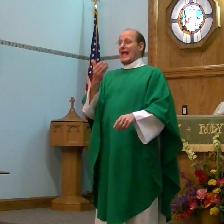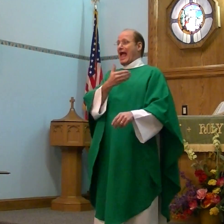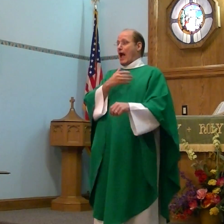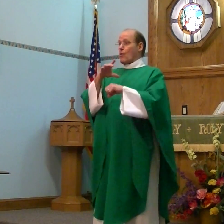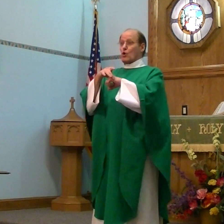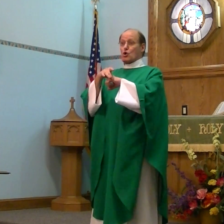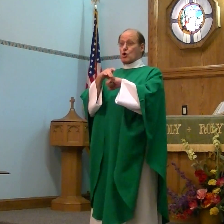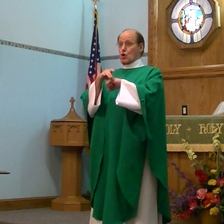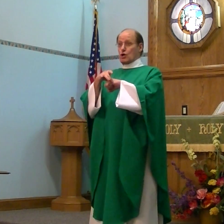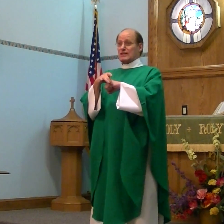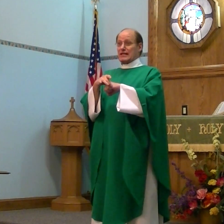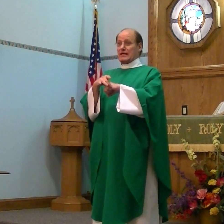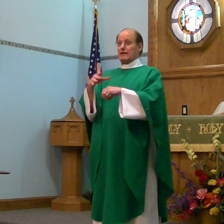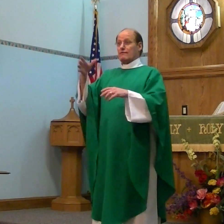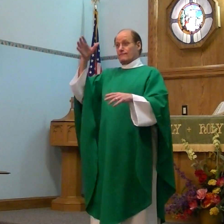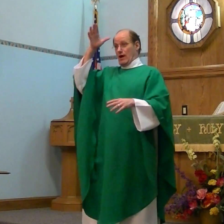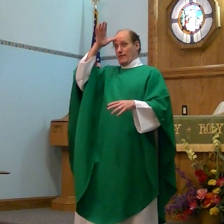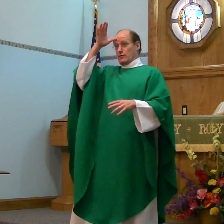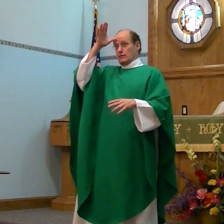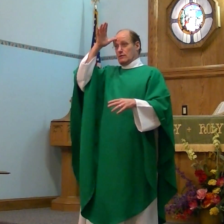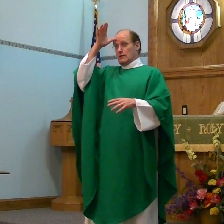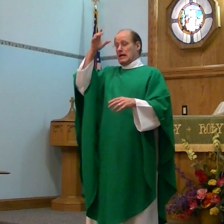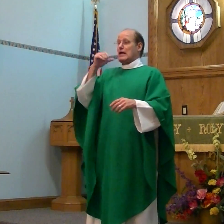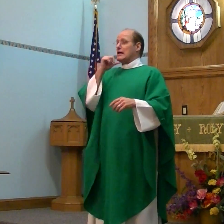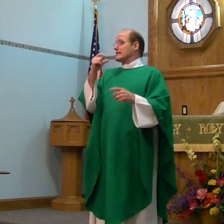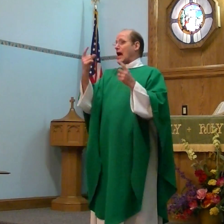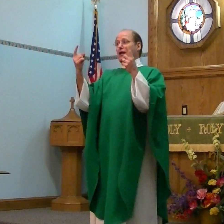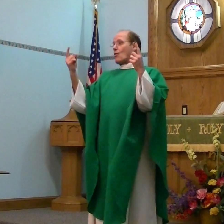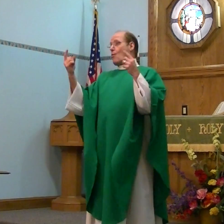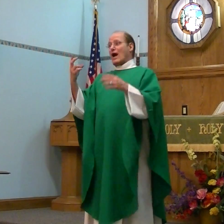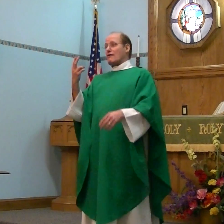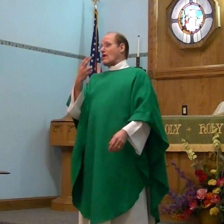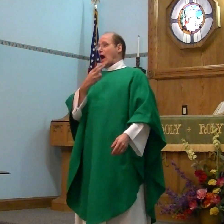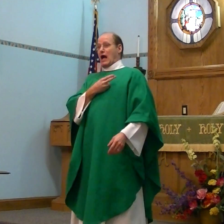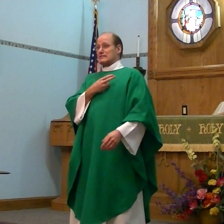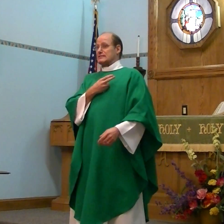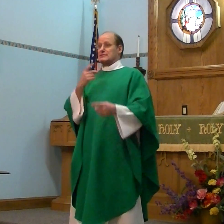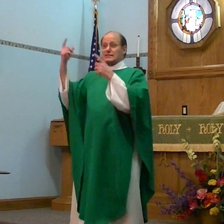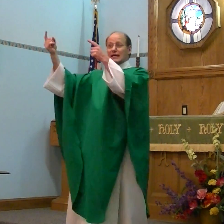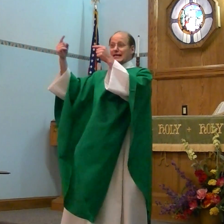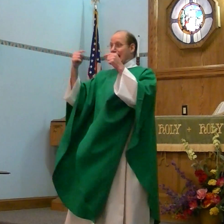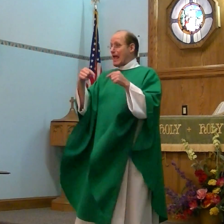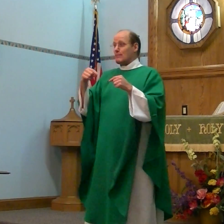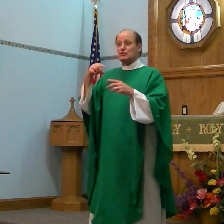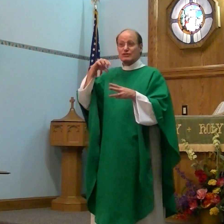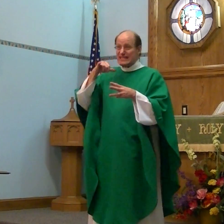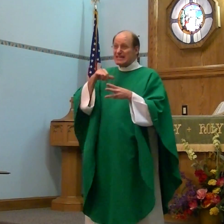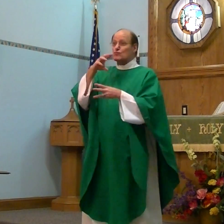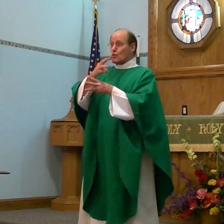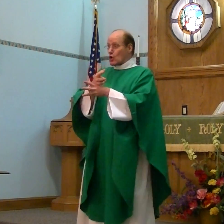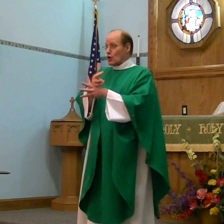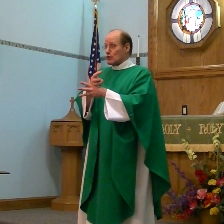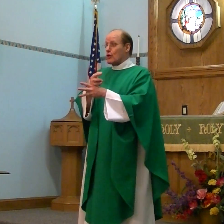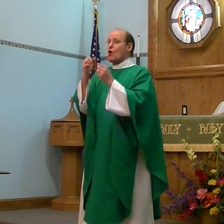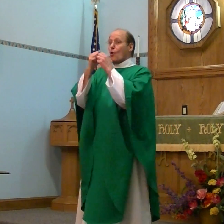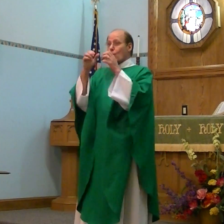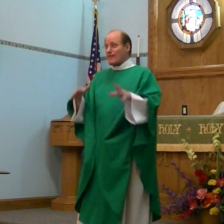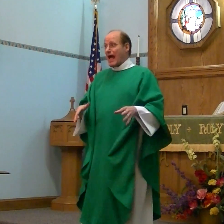our earthly father, not one of us came to this world without